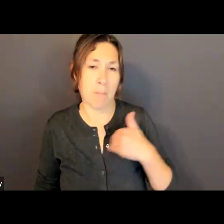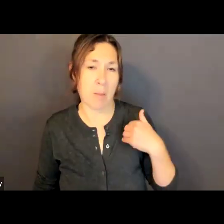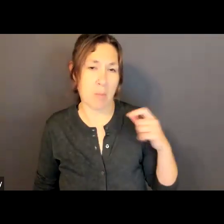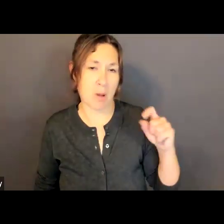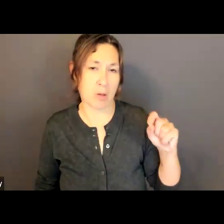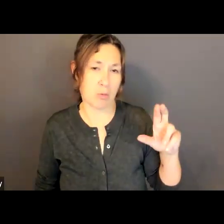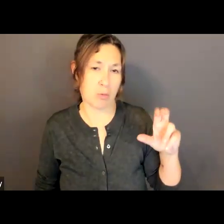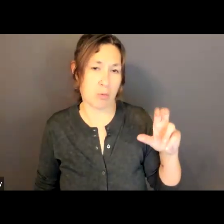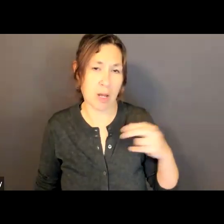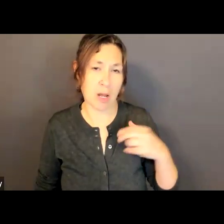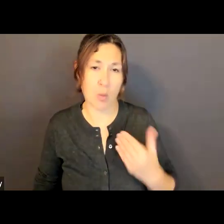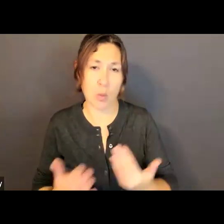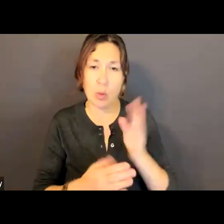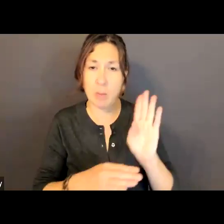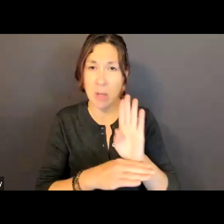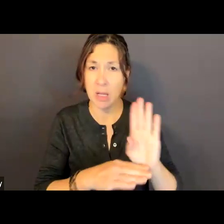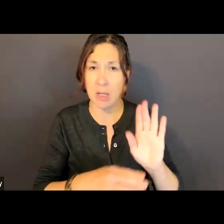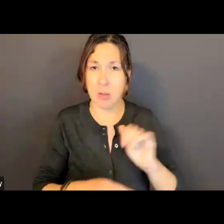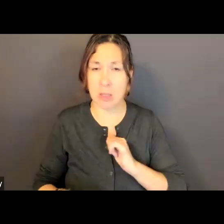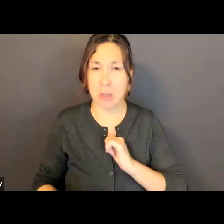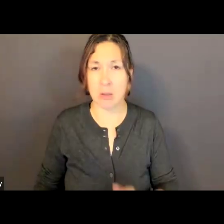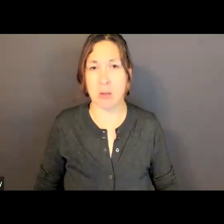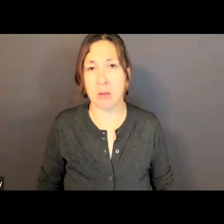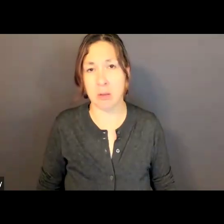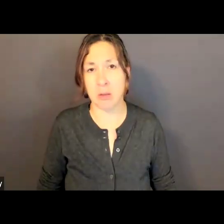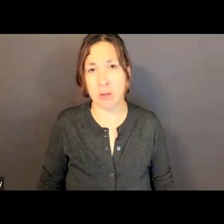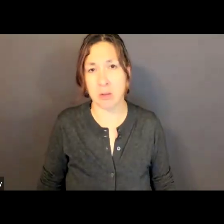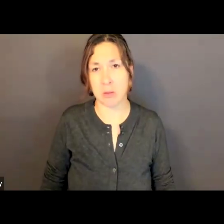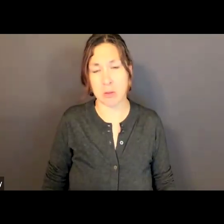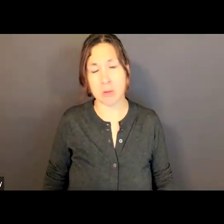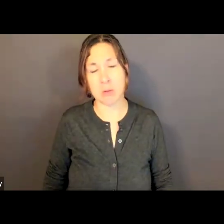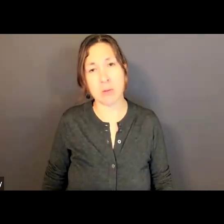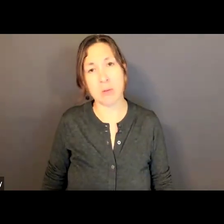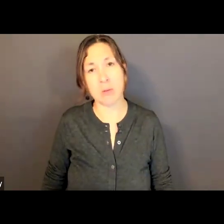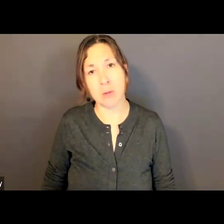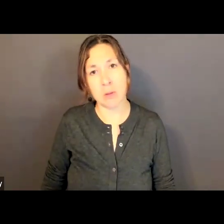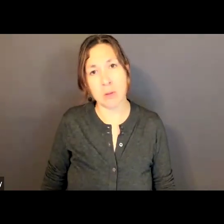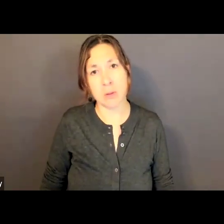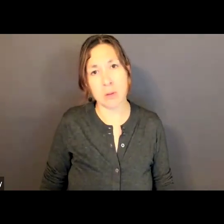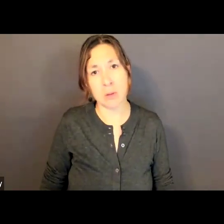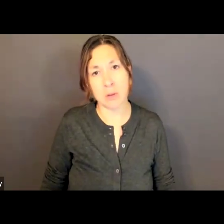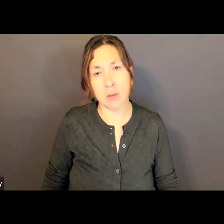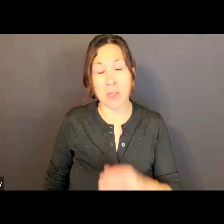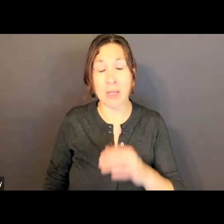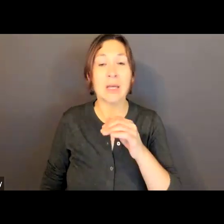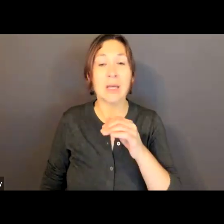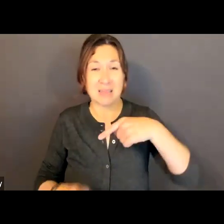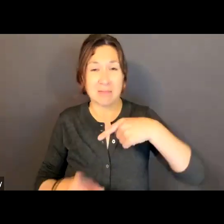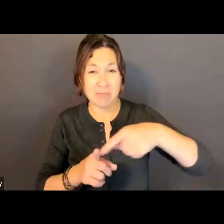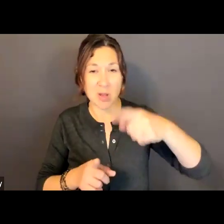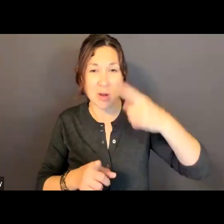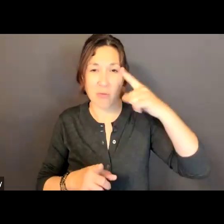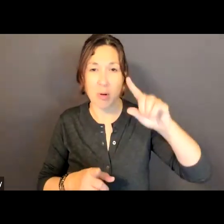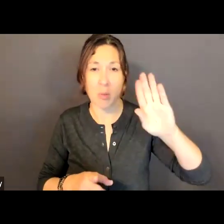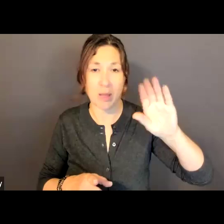one new business. This is not for the school staff, but for us. Given the